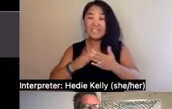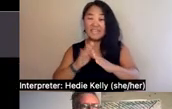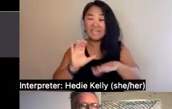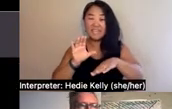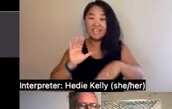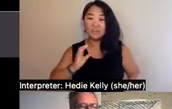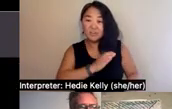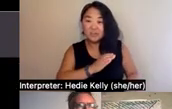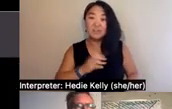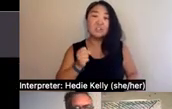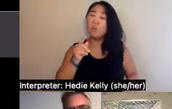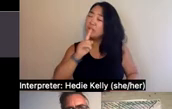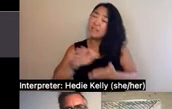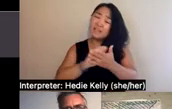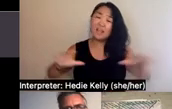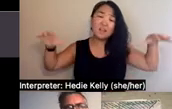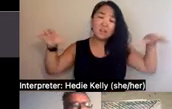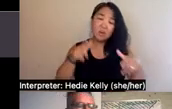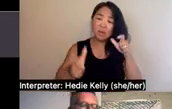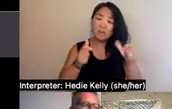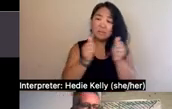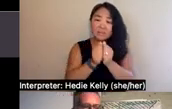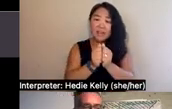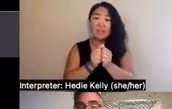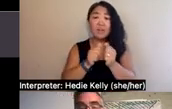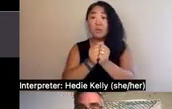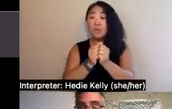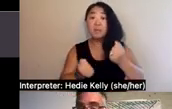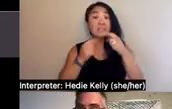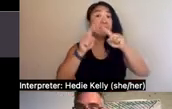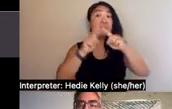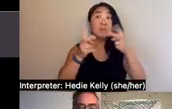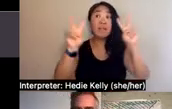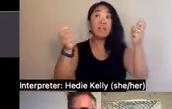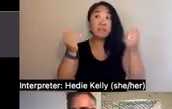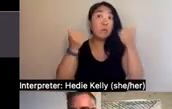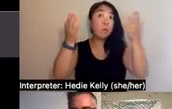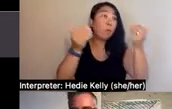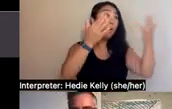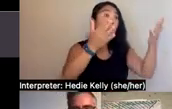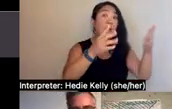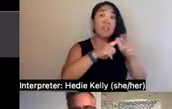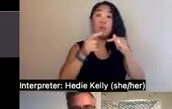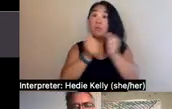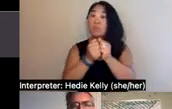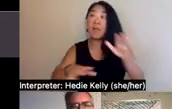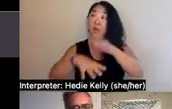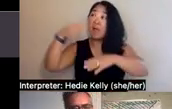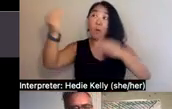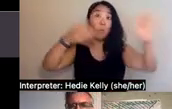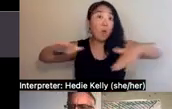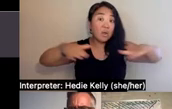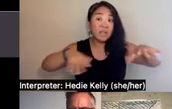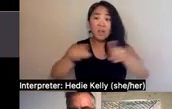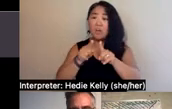that brought people together around the walk and the themes that come up without actually having to be out walking and getting a larger group together to engage around it.